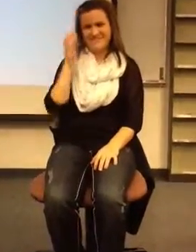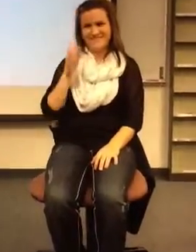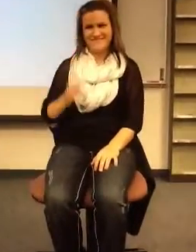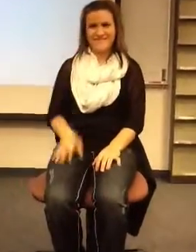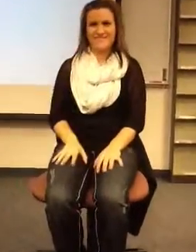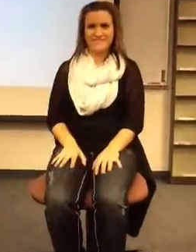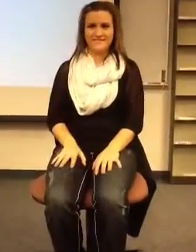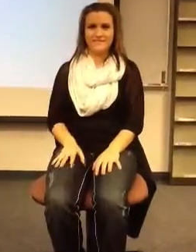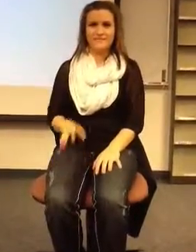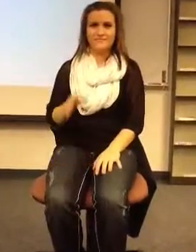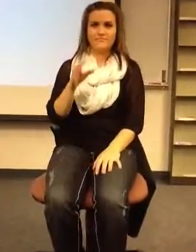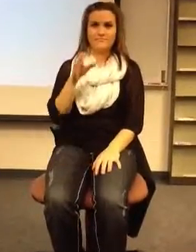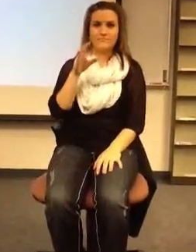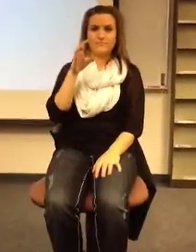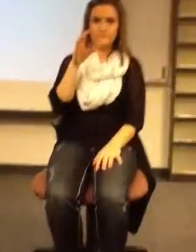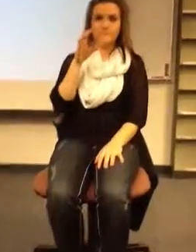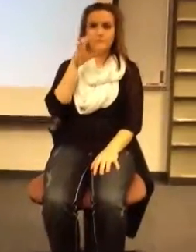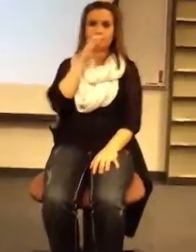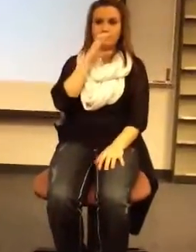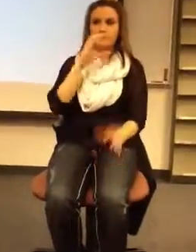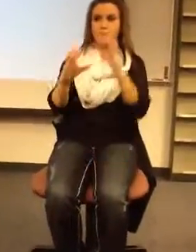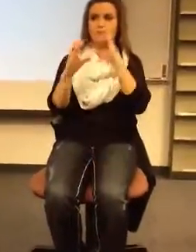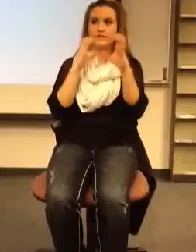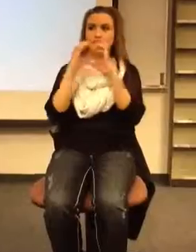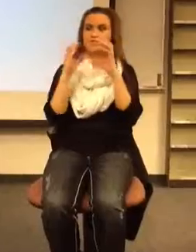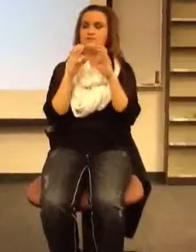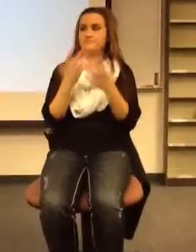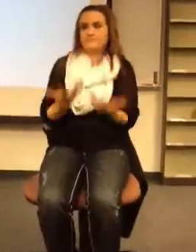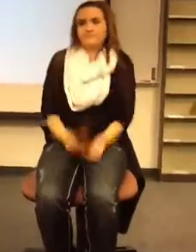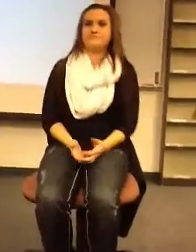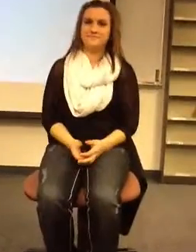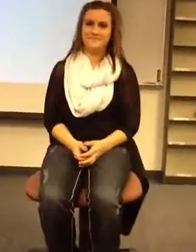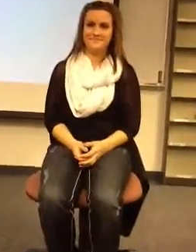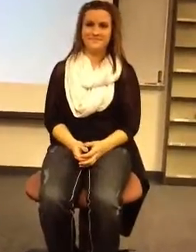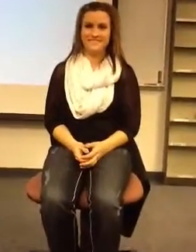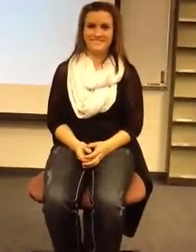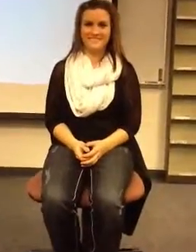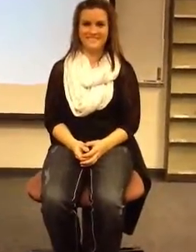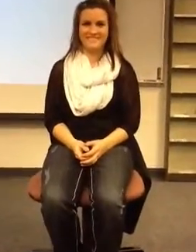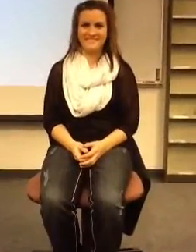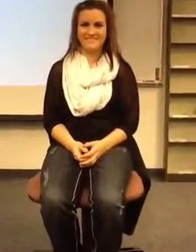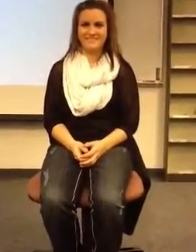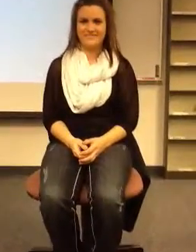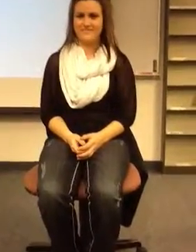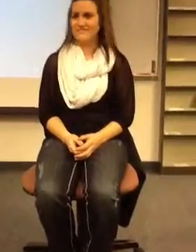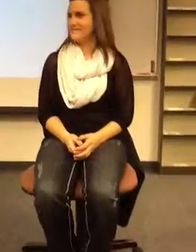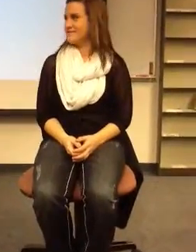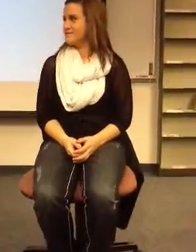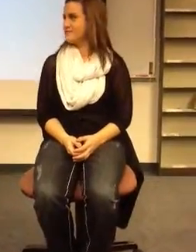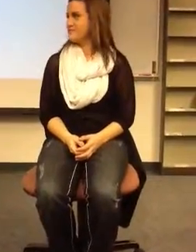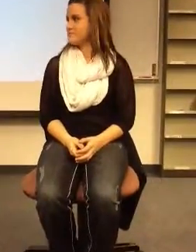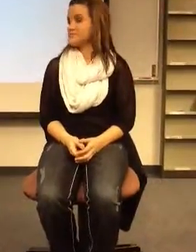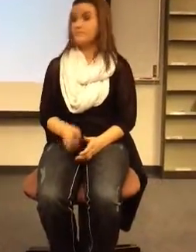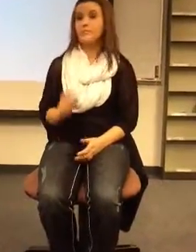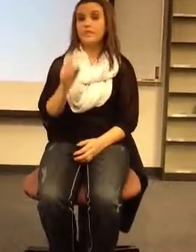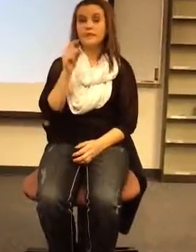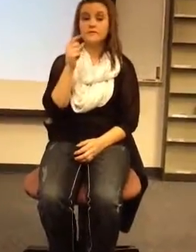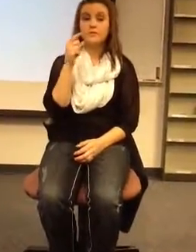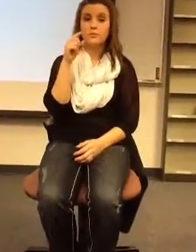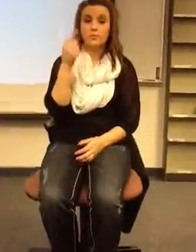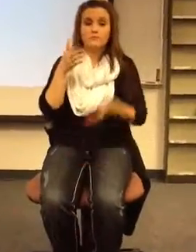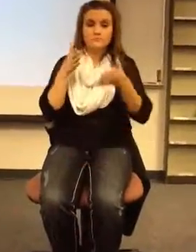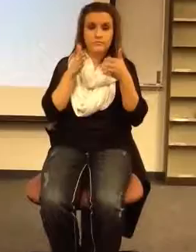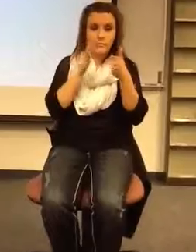Okay. Also, so that's one reason to use comics in the